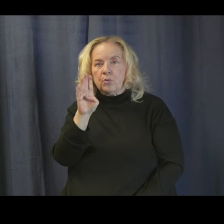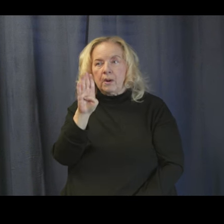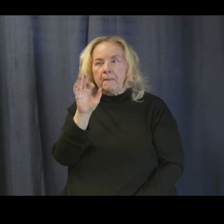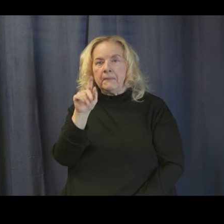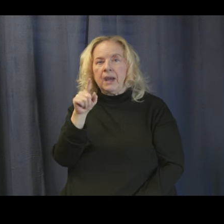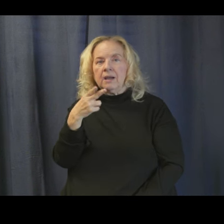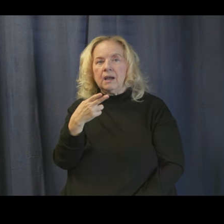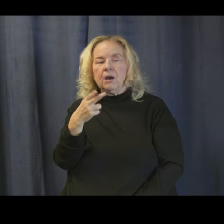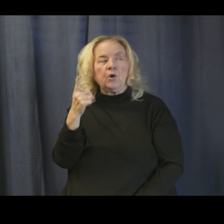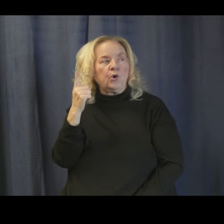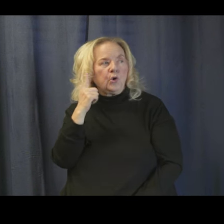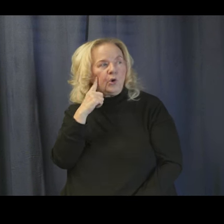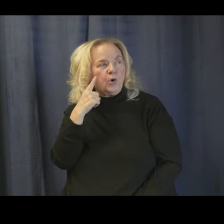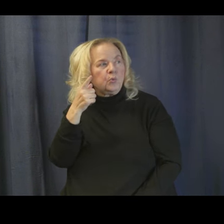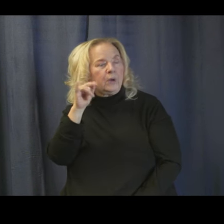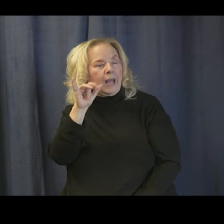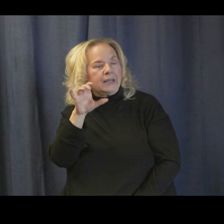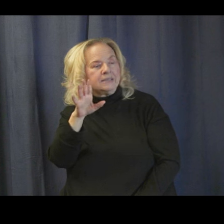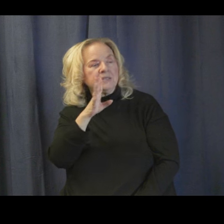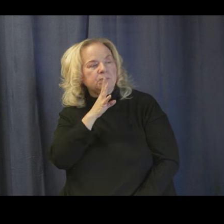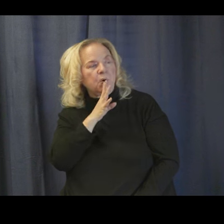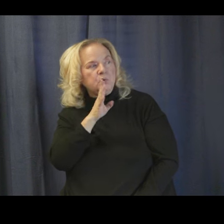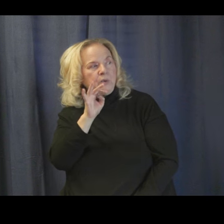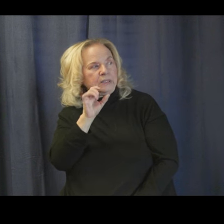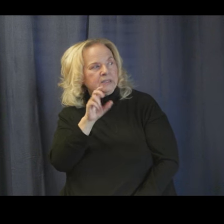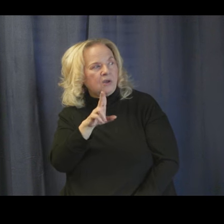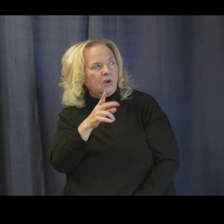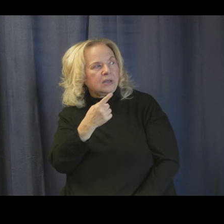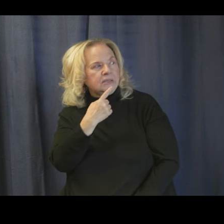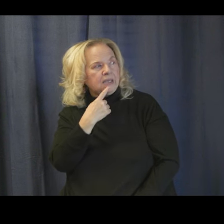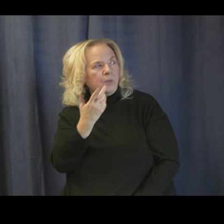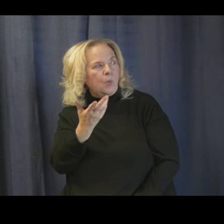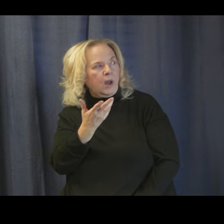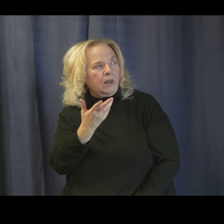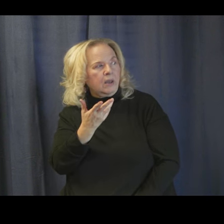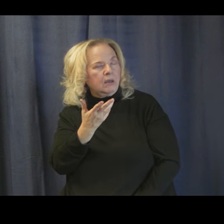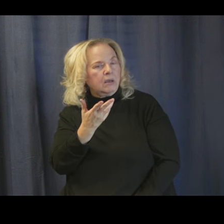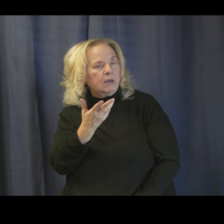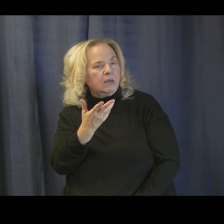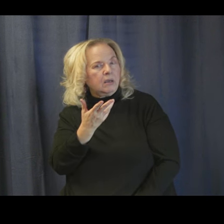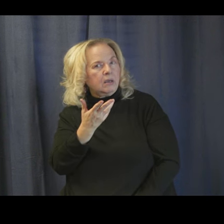Rebekah heard when Isaac spoke to Esau. Then what does it say?